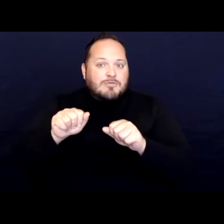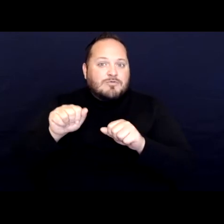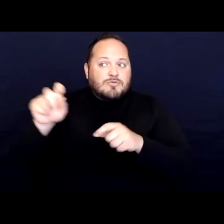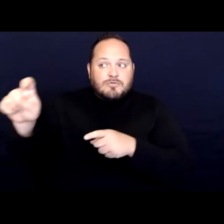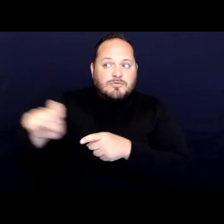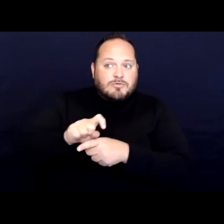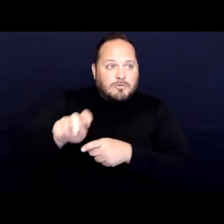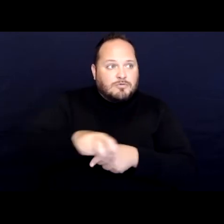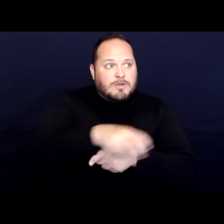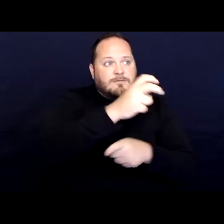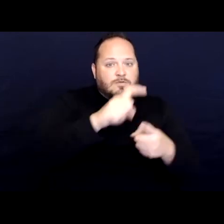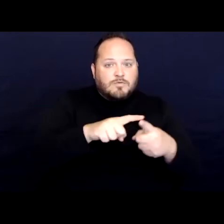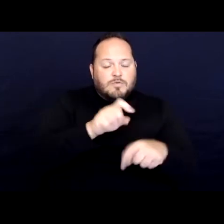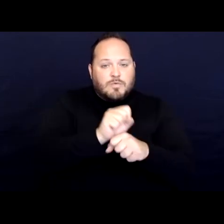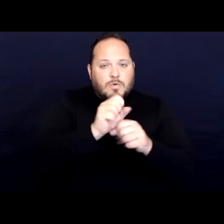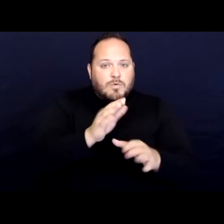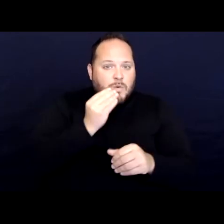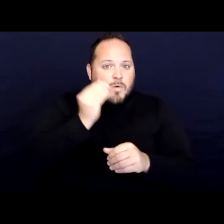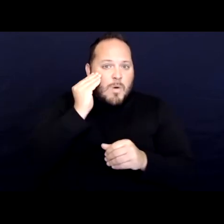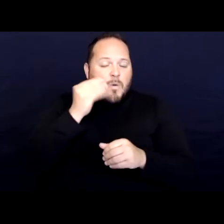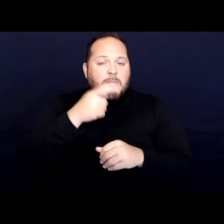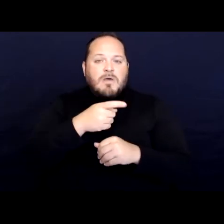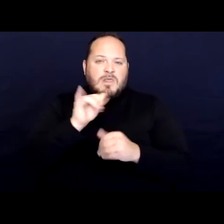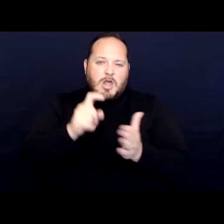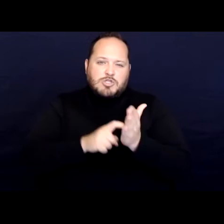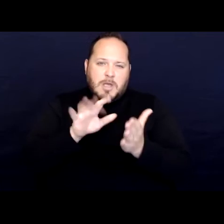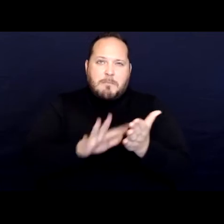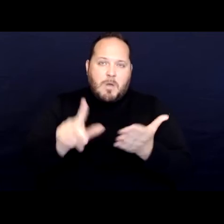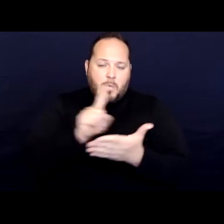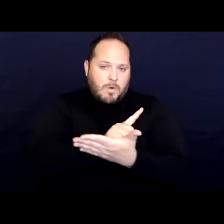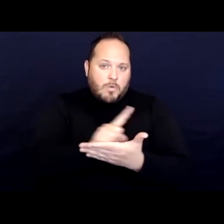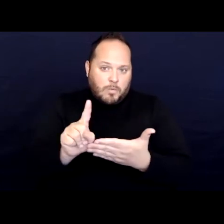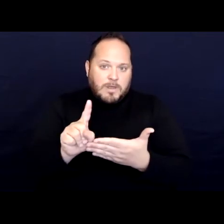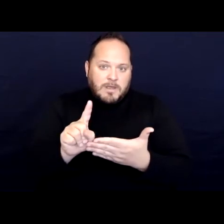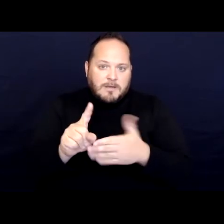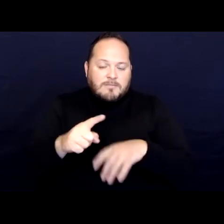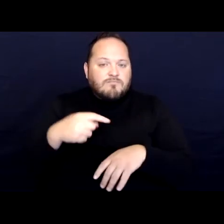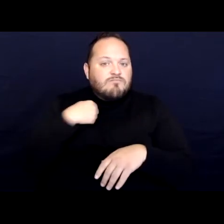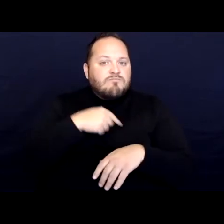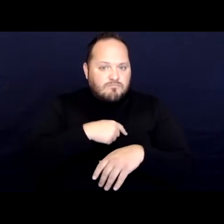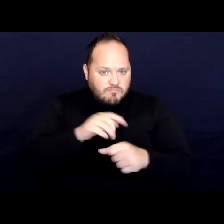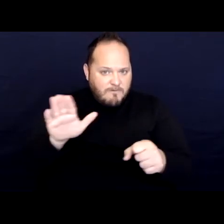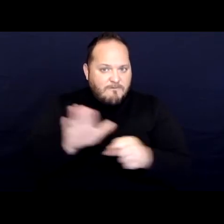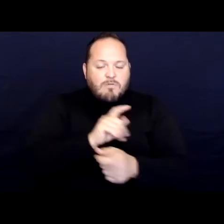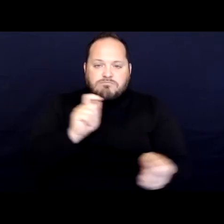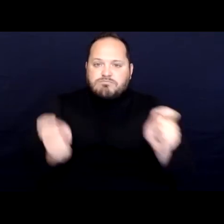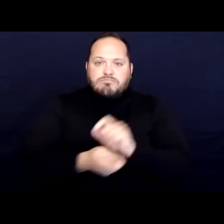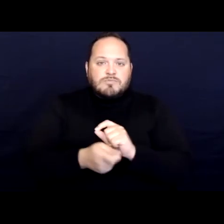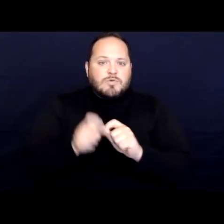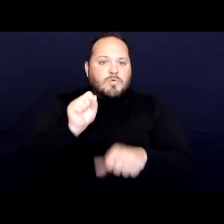took about a week's time. We fully converted to remote operations in